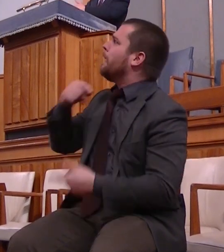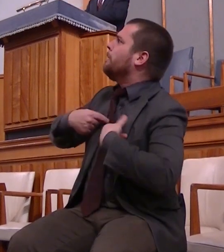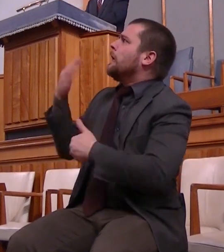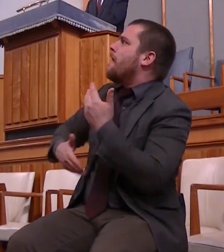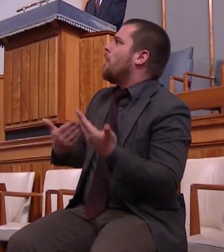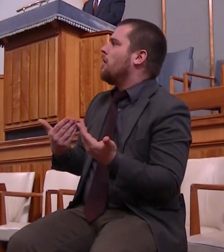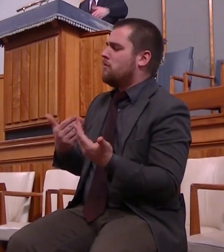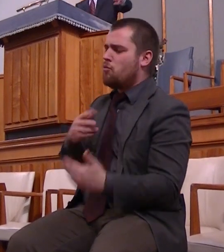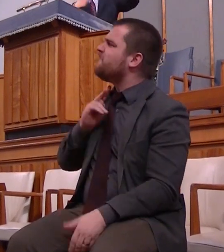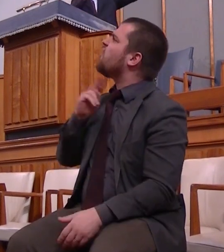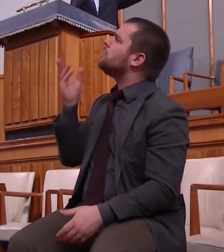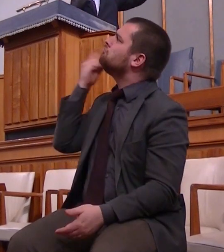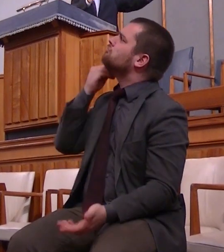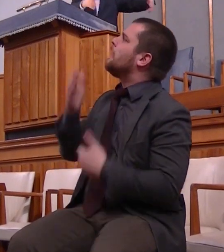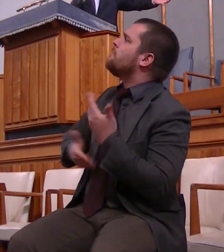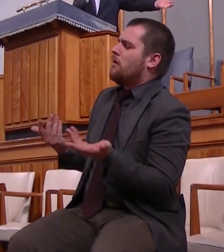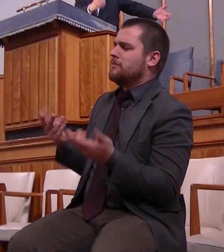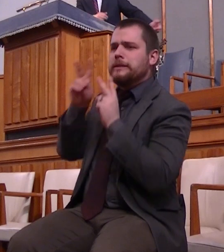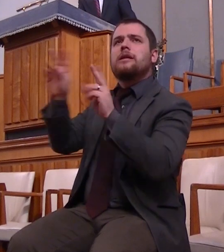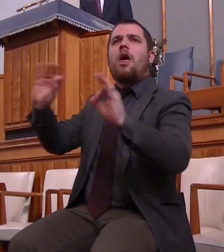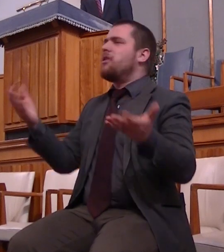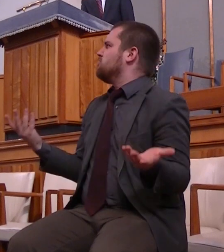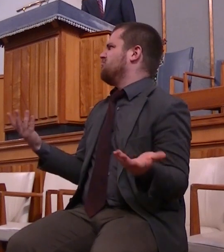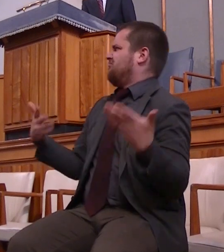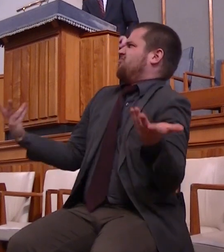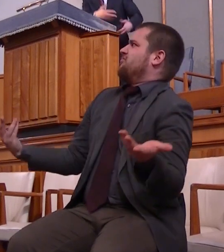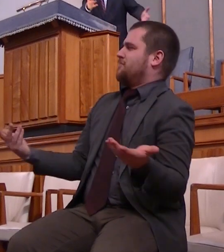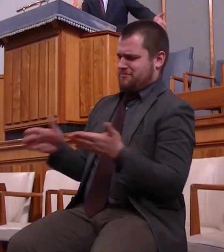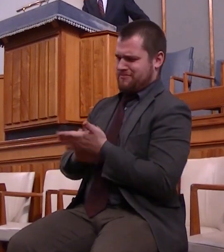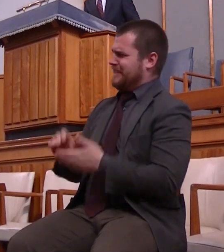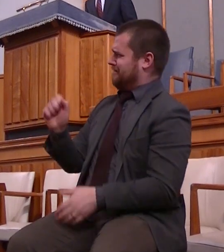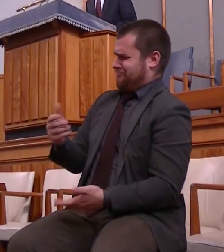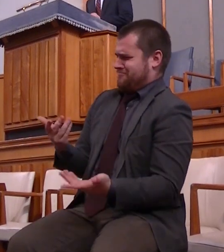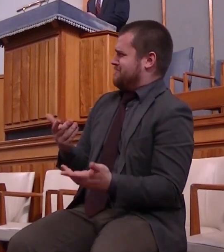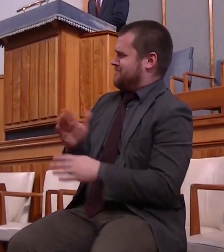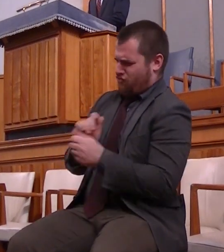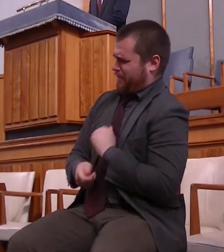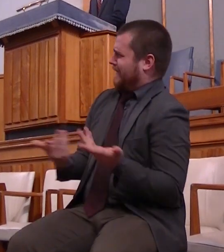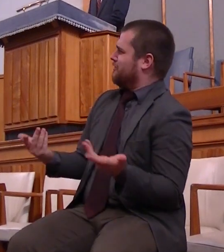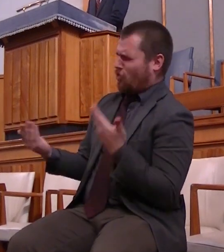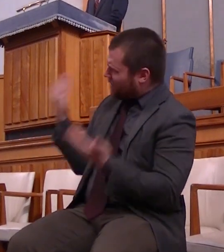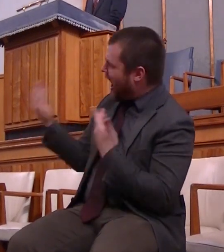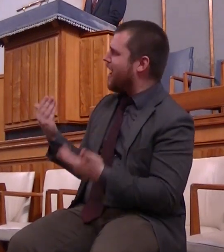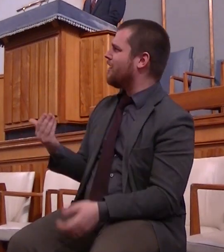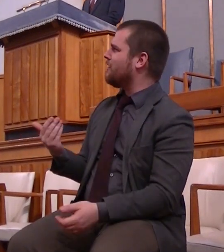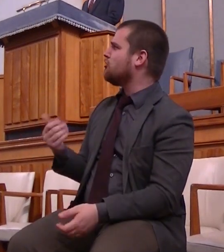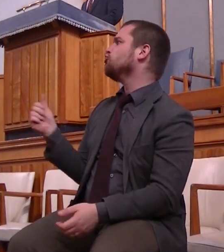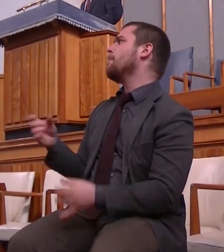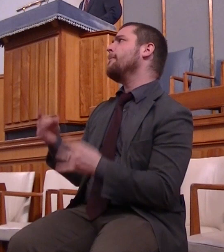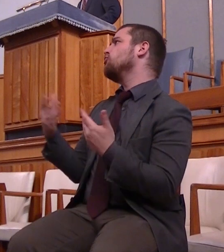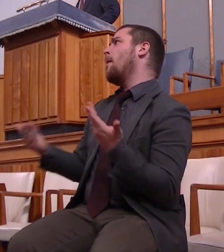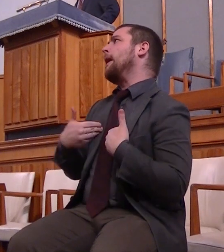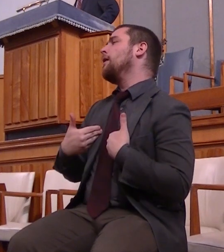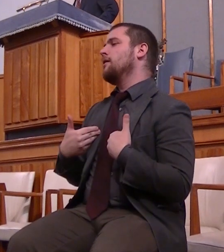speaking to me directly, and if, then it would have been different. So it's not fair that I should be judged. Do you